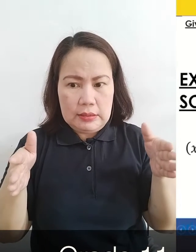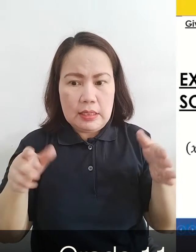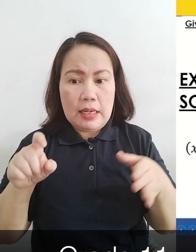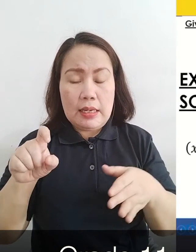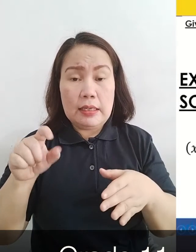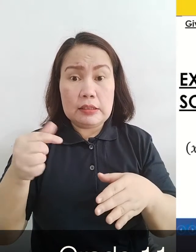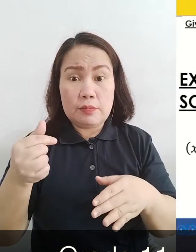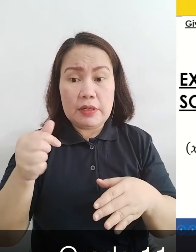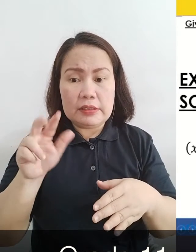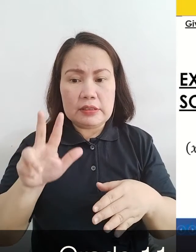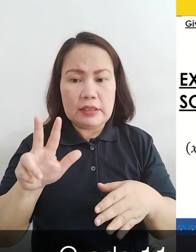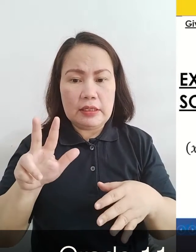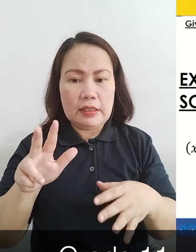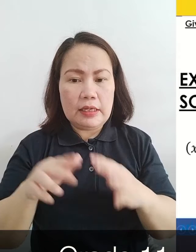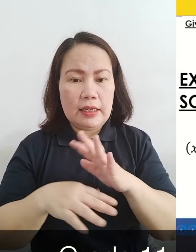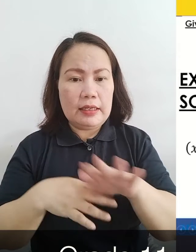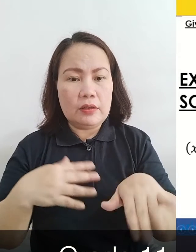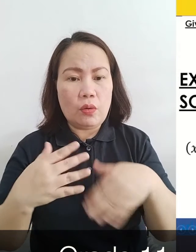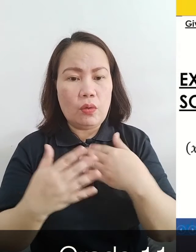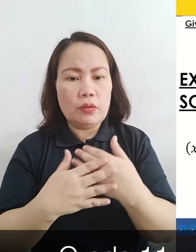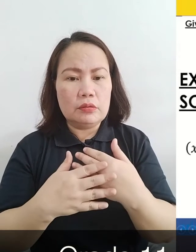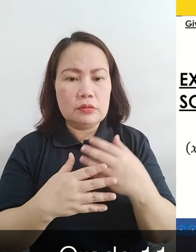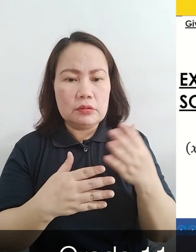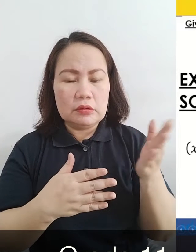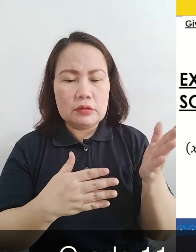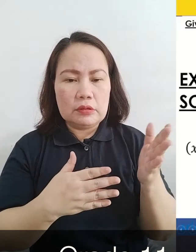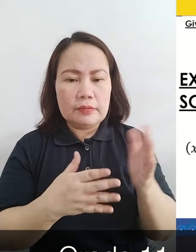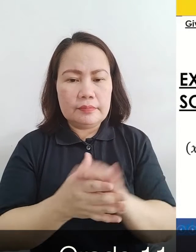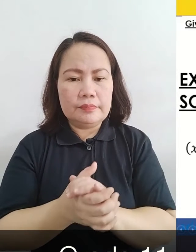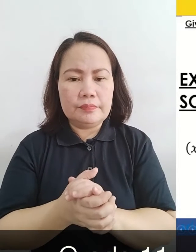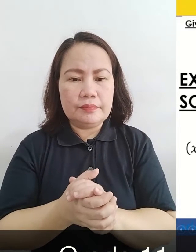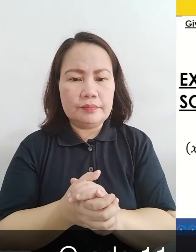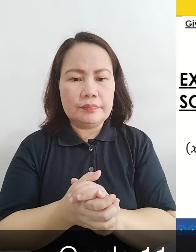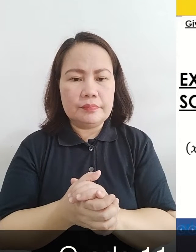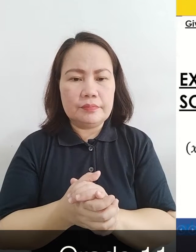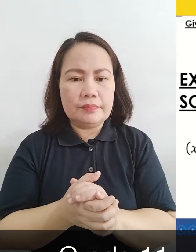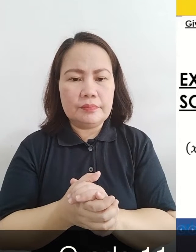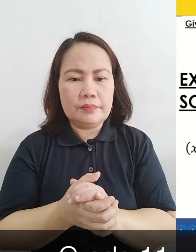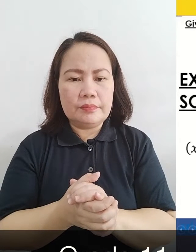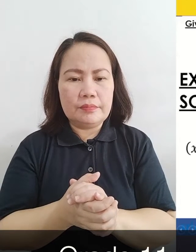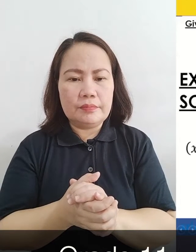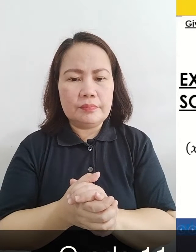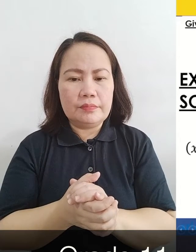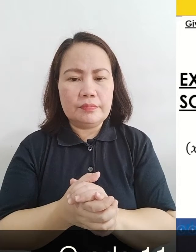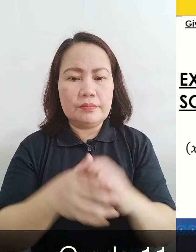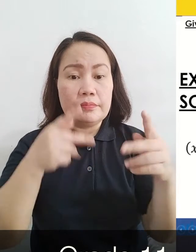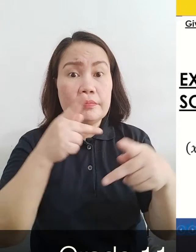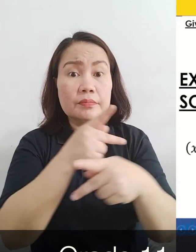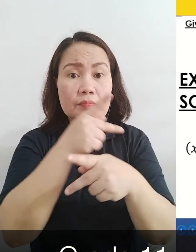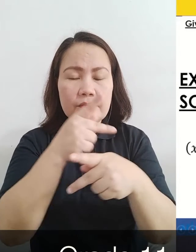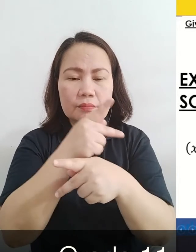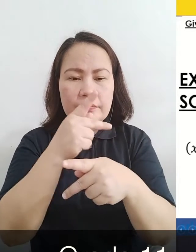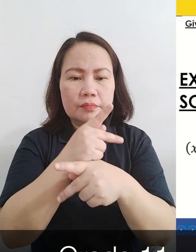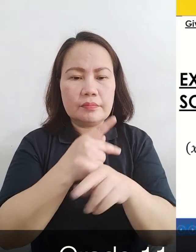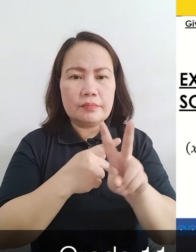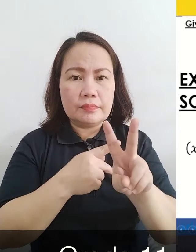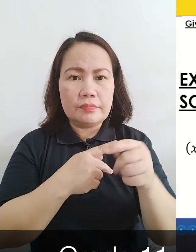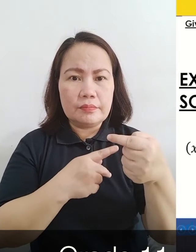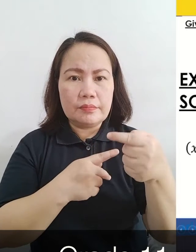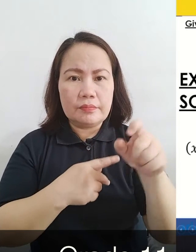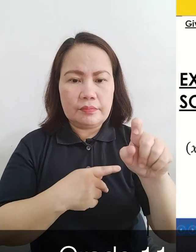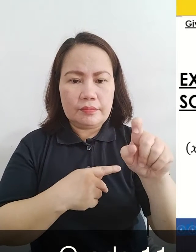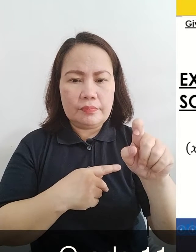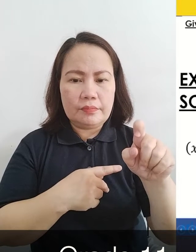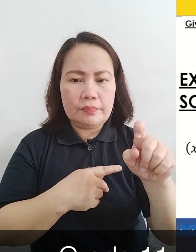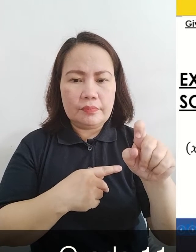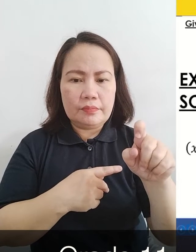ng to, itong dalawa na to, yung rational na to, imumultiply natin sa 2 minus x. So